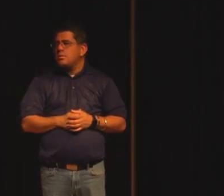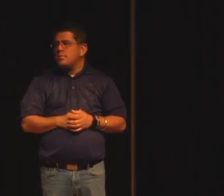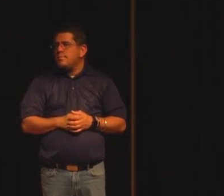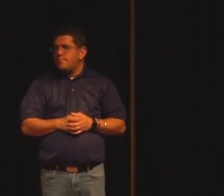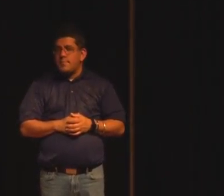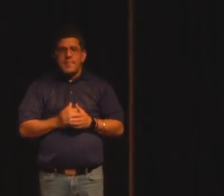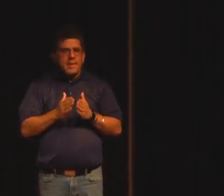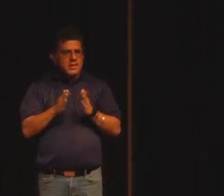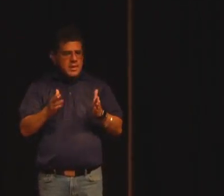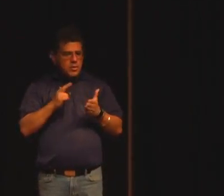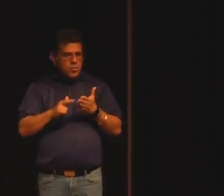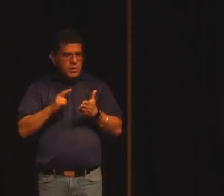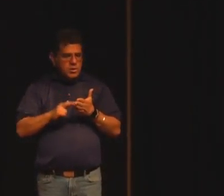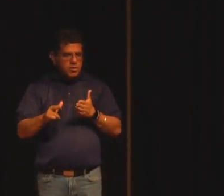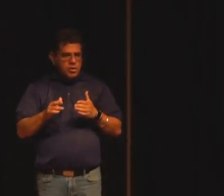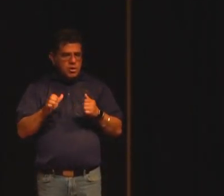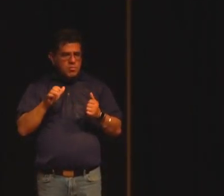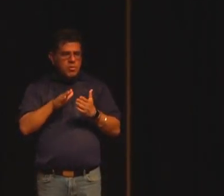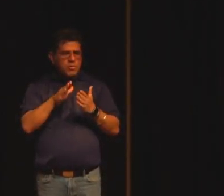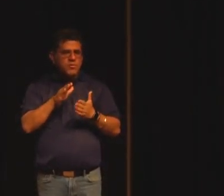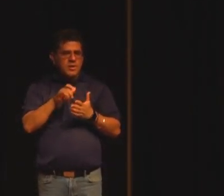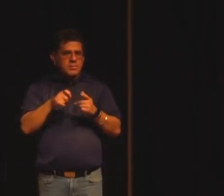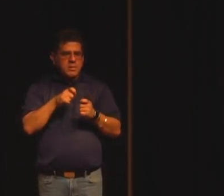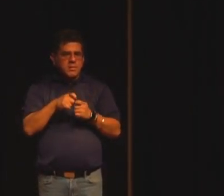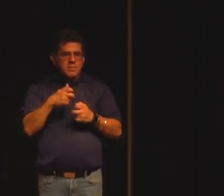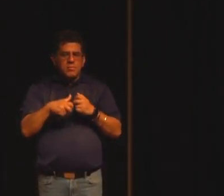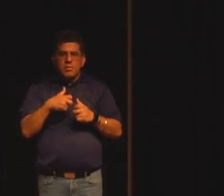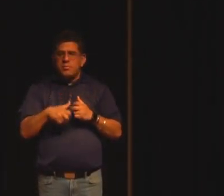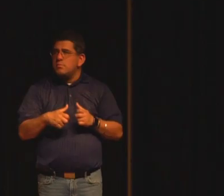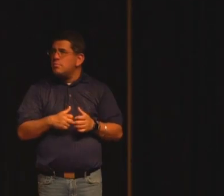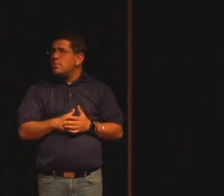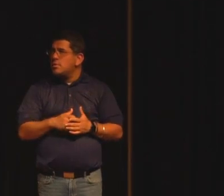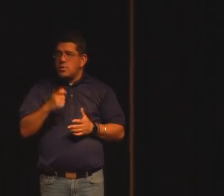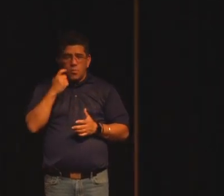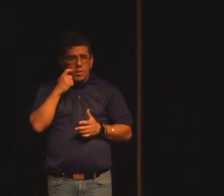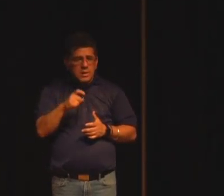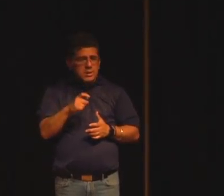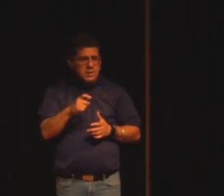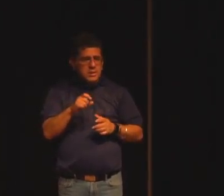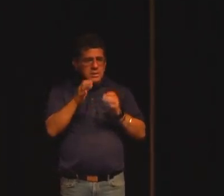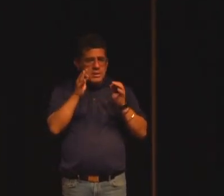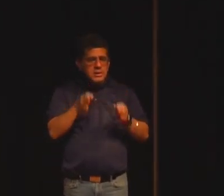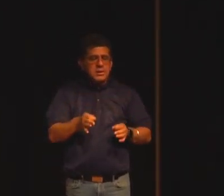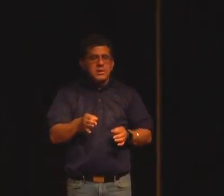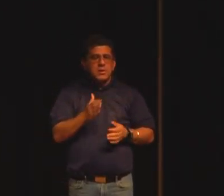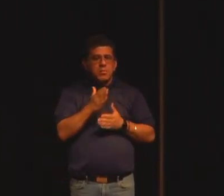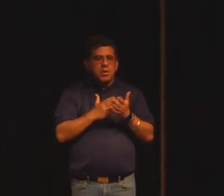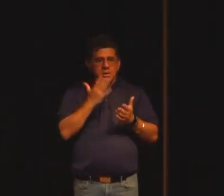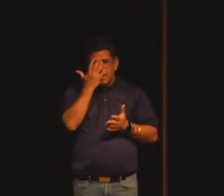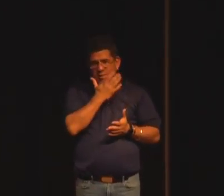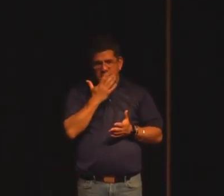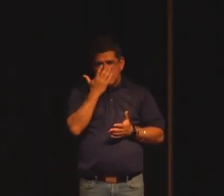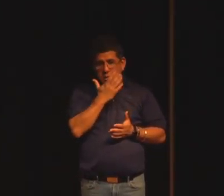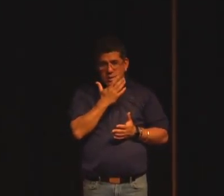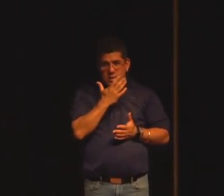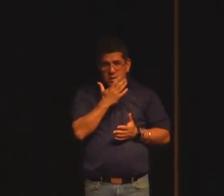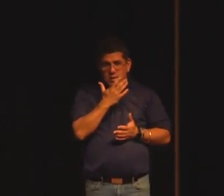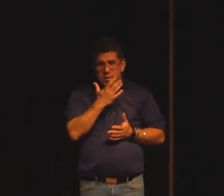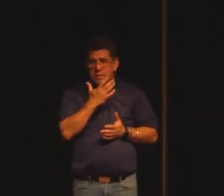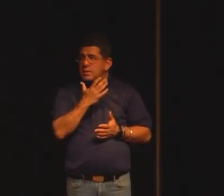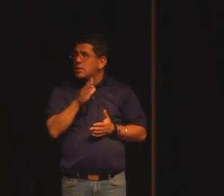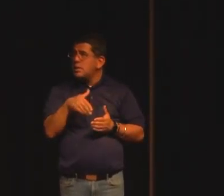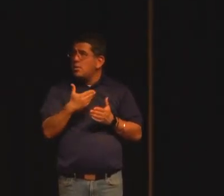The general research approach for that specific problem is to make the recognition decision based on parts of the face. So instead of taking